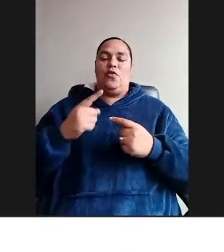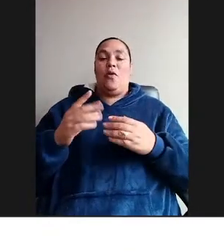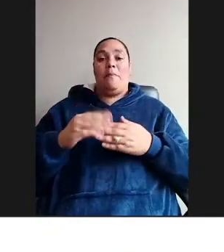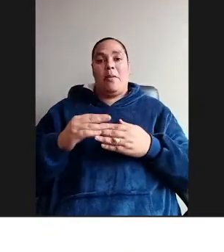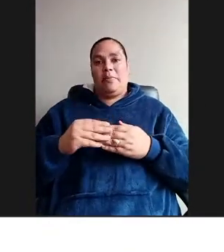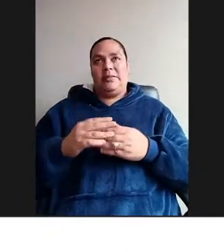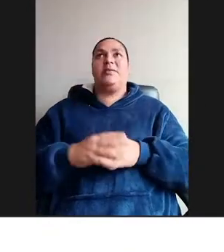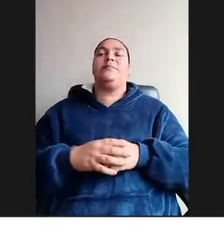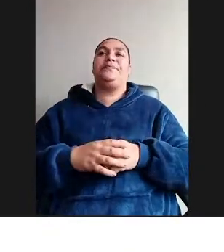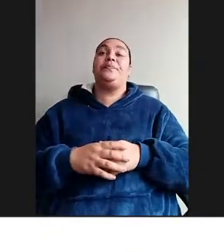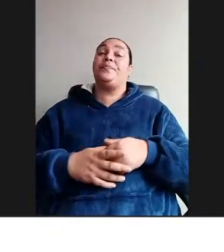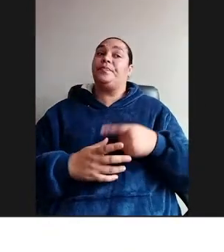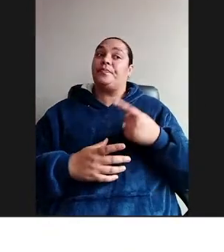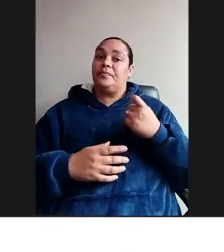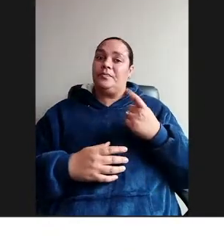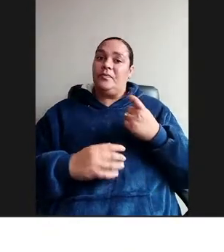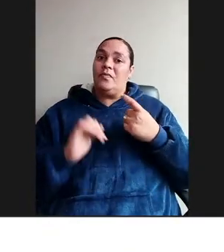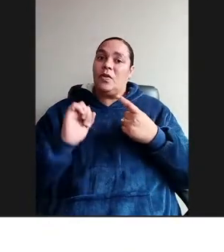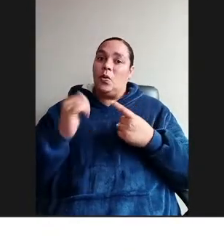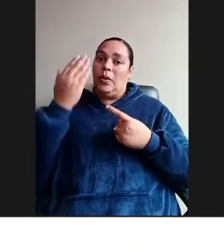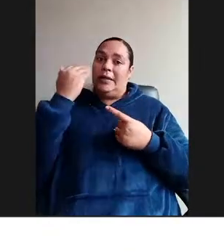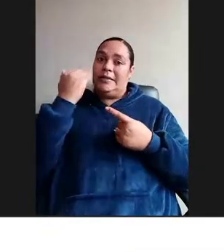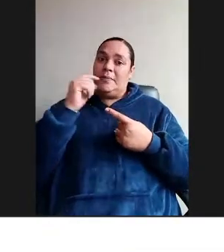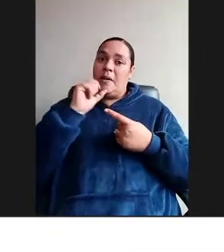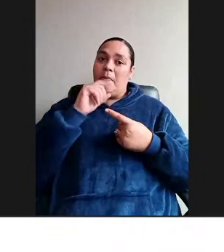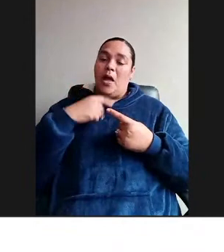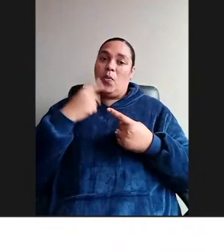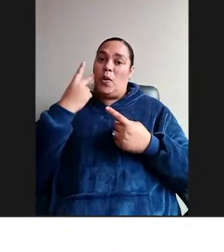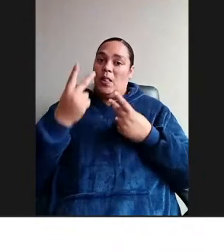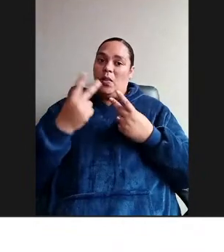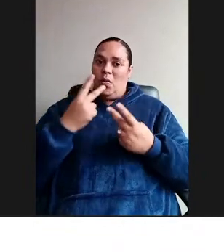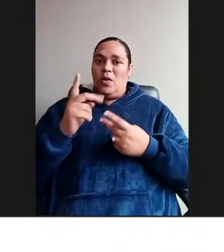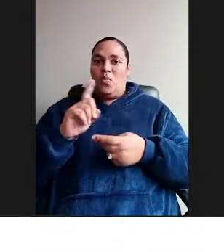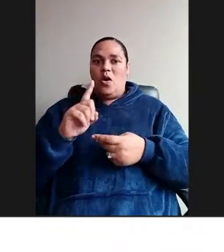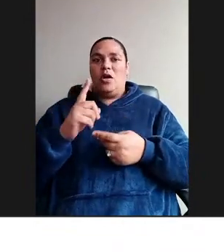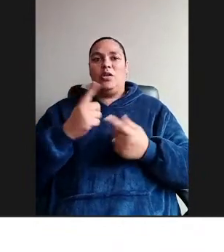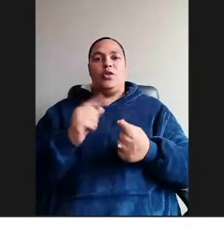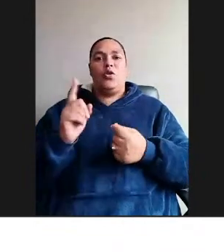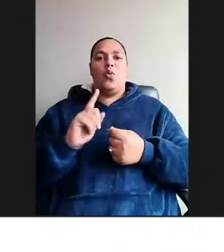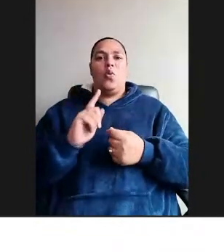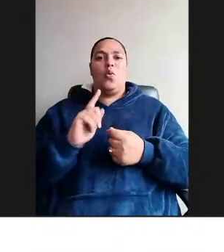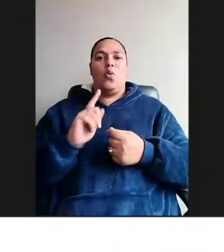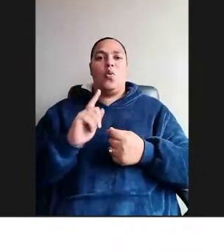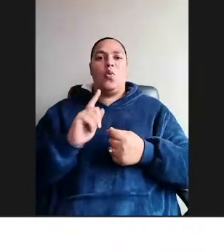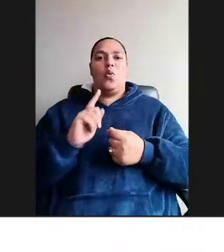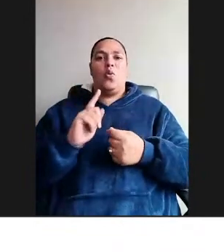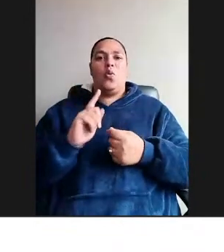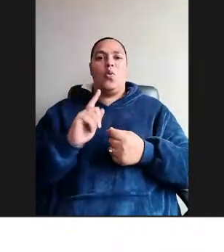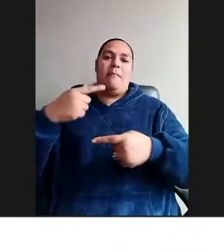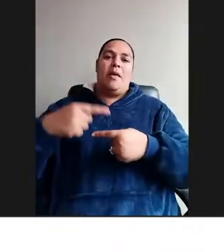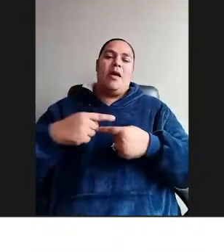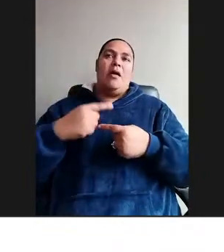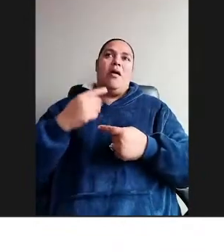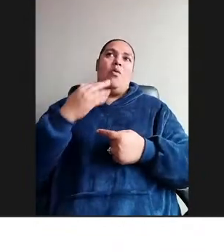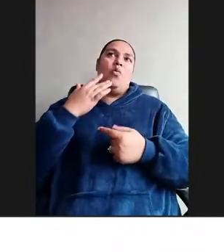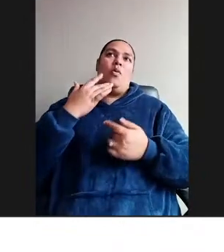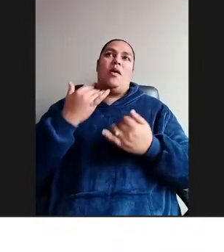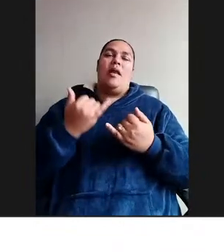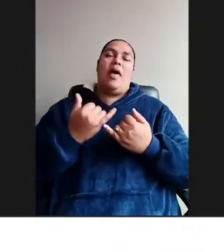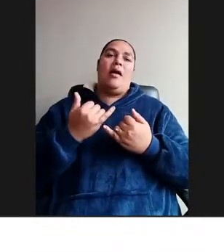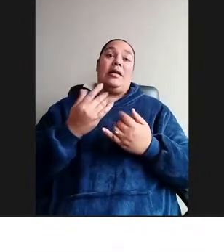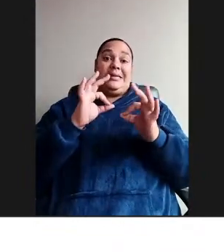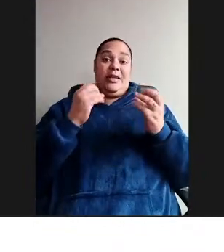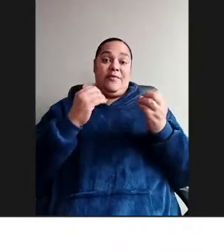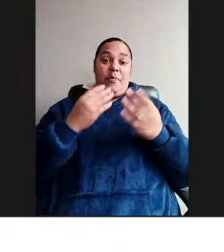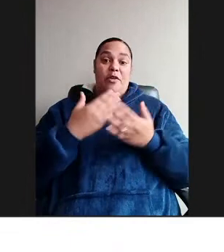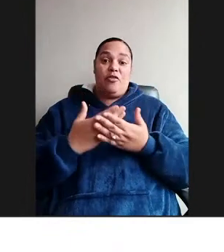of the aspects that we were looking at was to do a pay run at least on that information be available